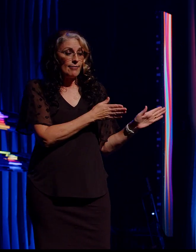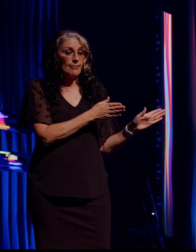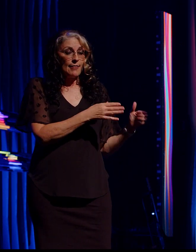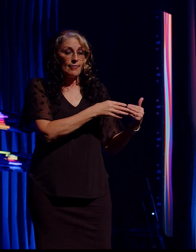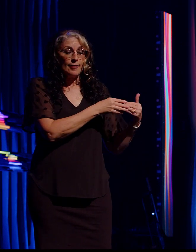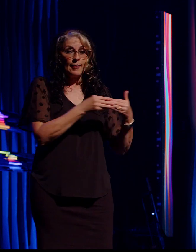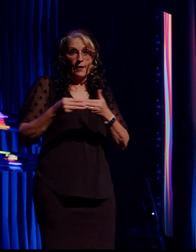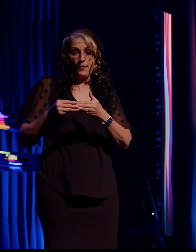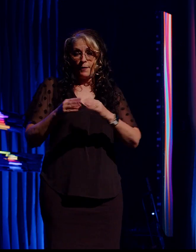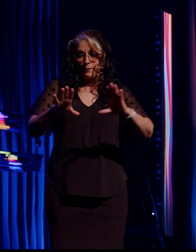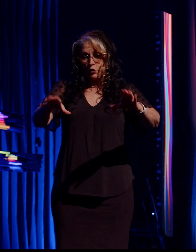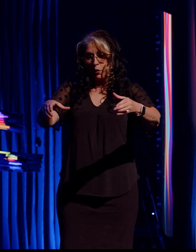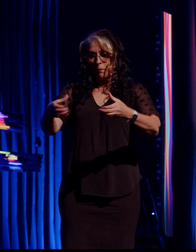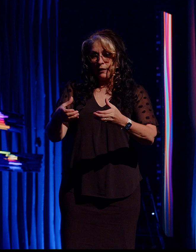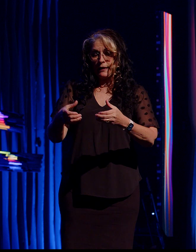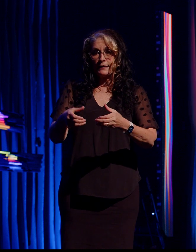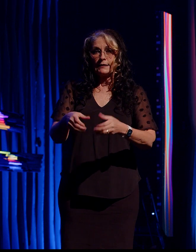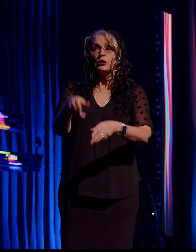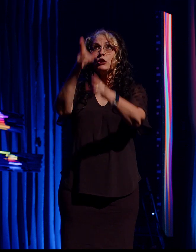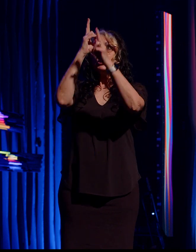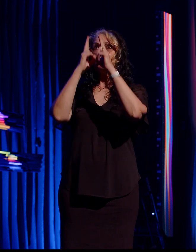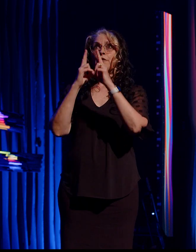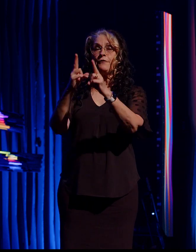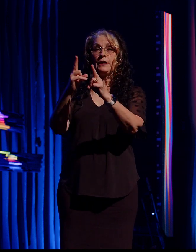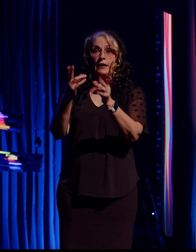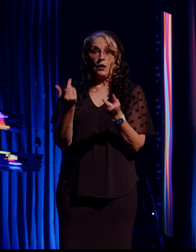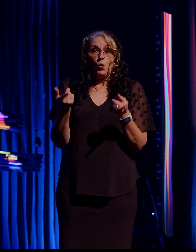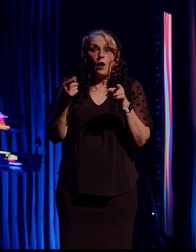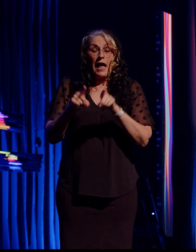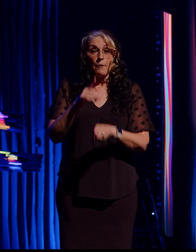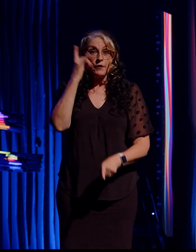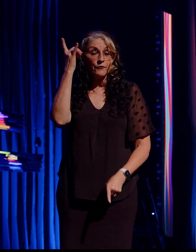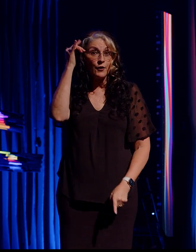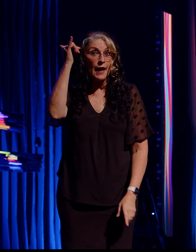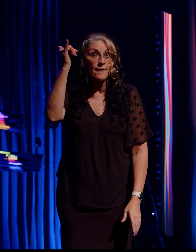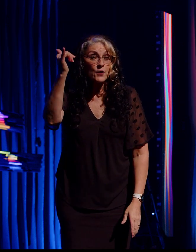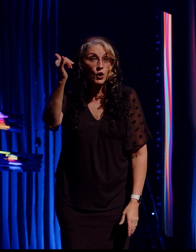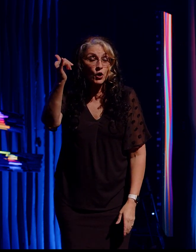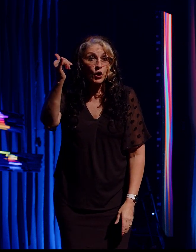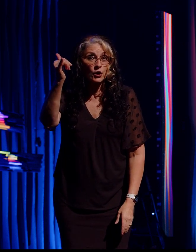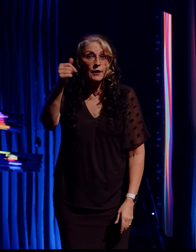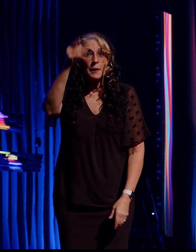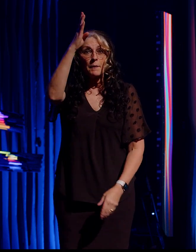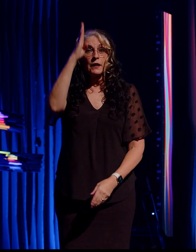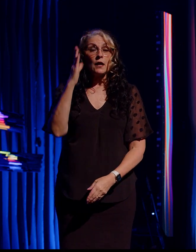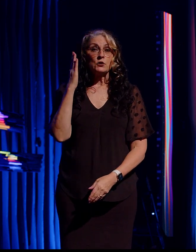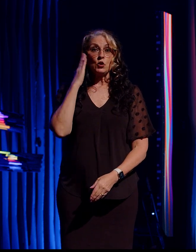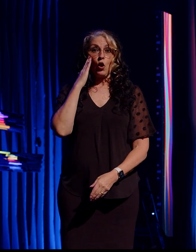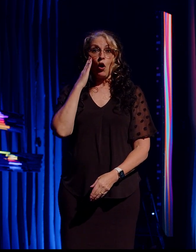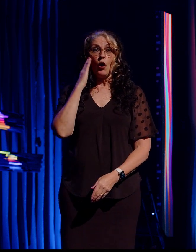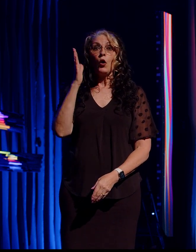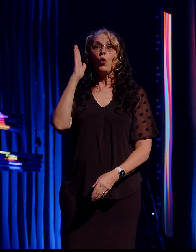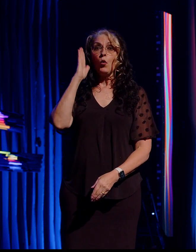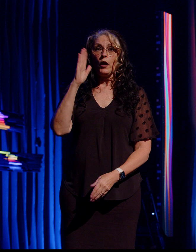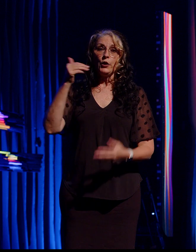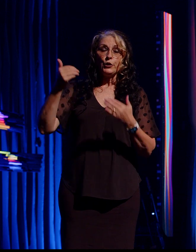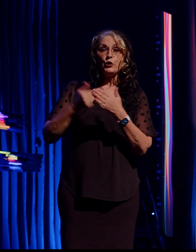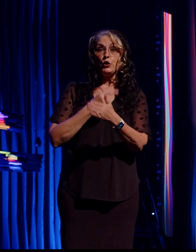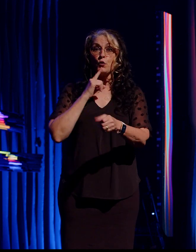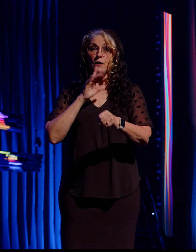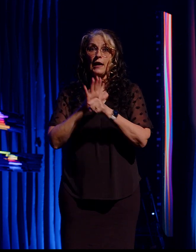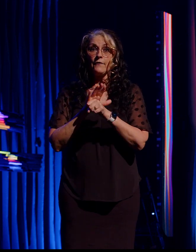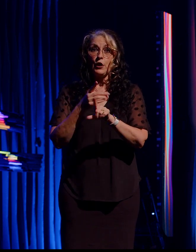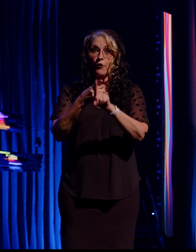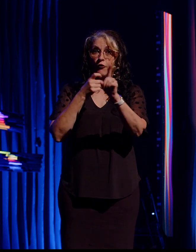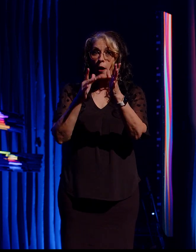of fearing Him. And the fact that it was going to happen forever was because God knew that He was going to make this new covenant that would